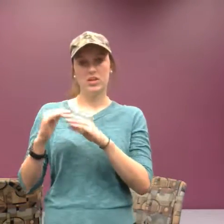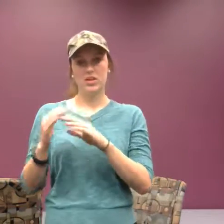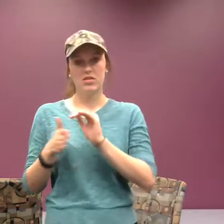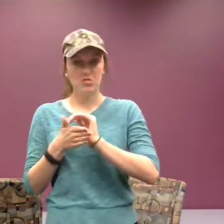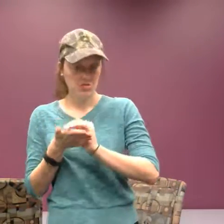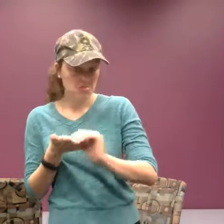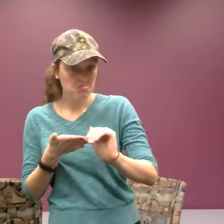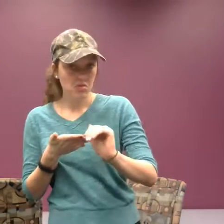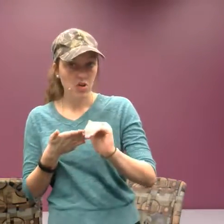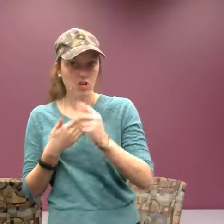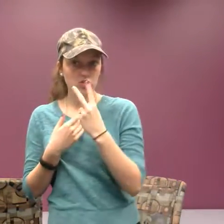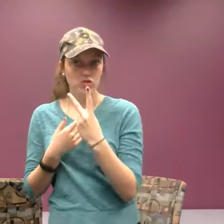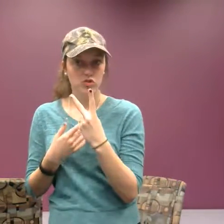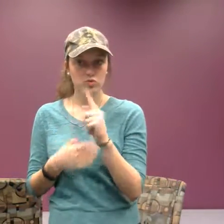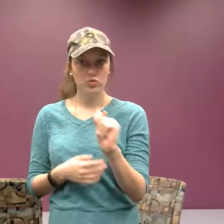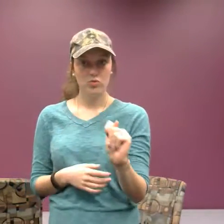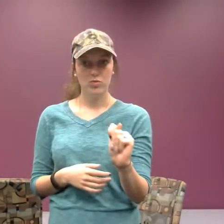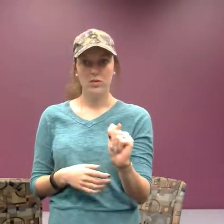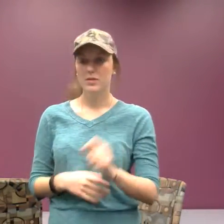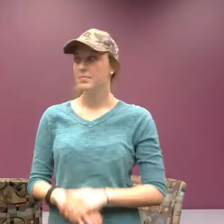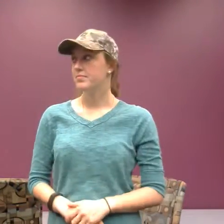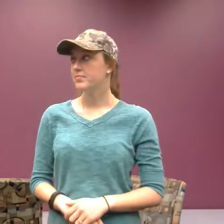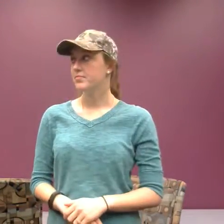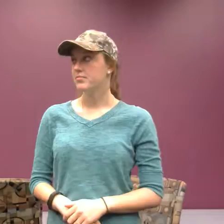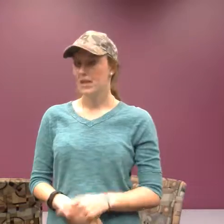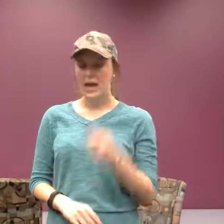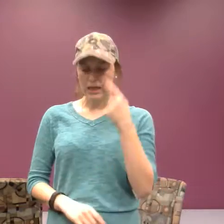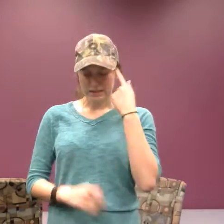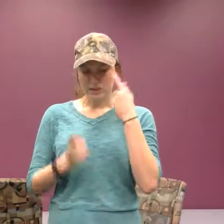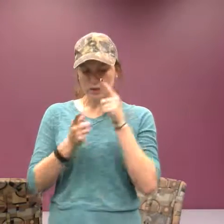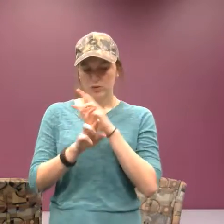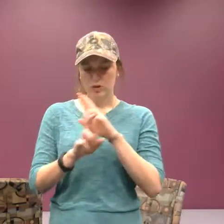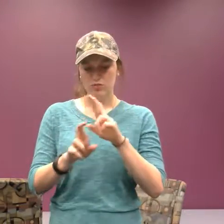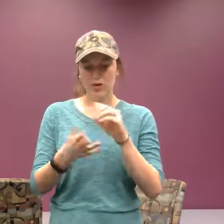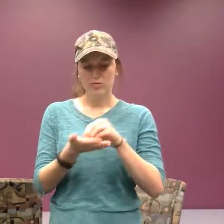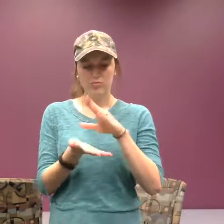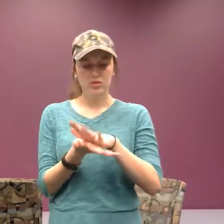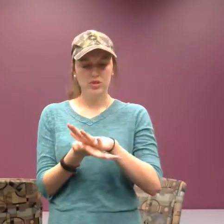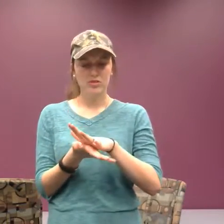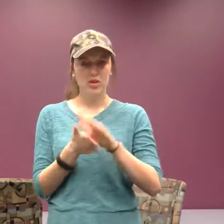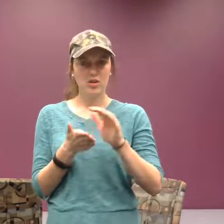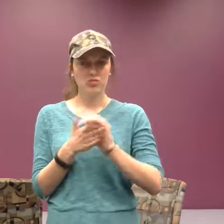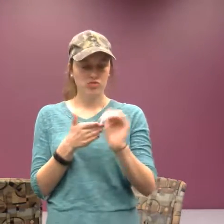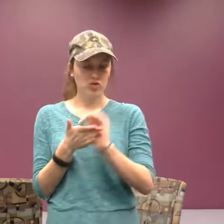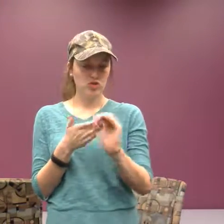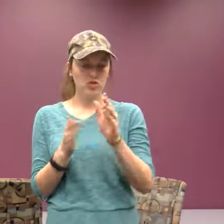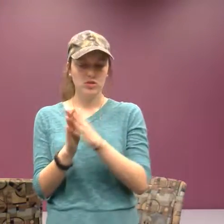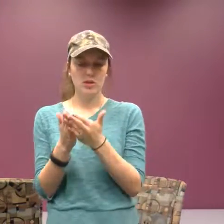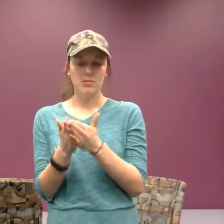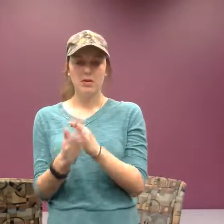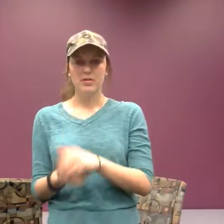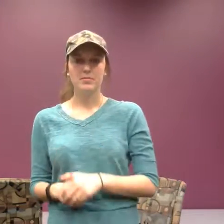So, I think we're ready to write down the cost of the book. It's 2t, take